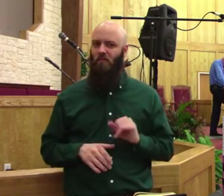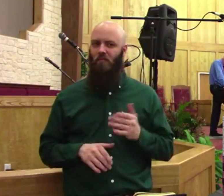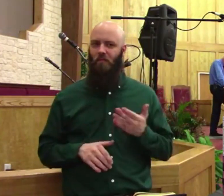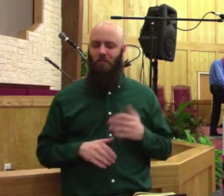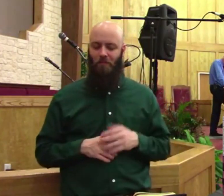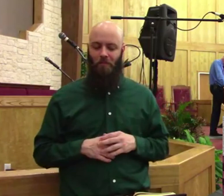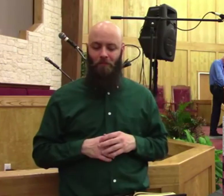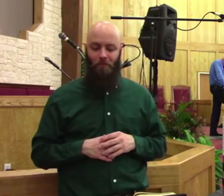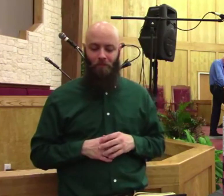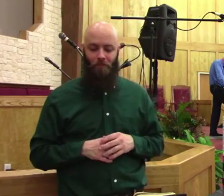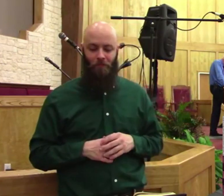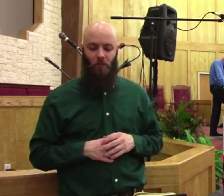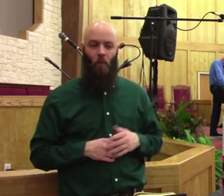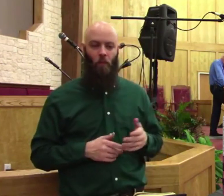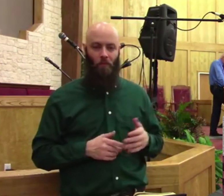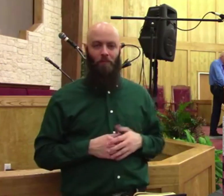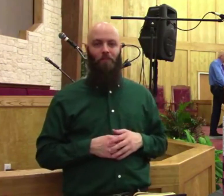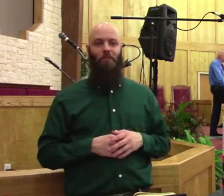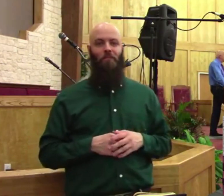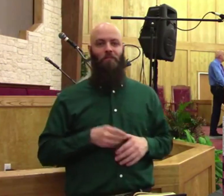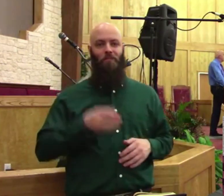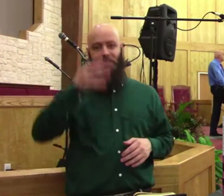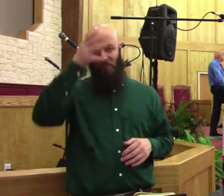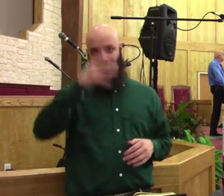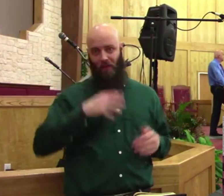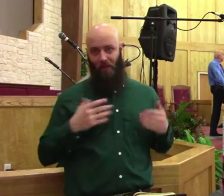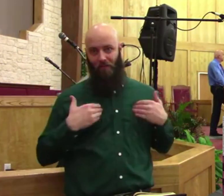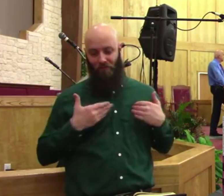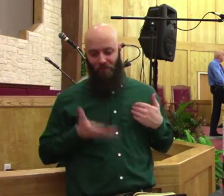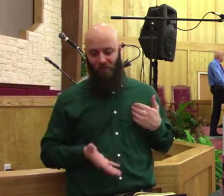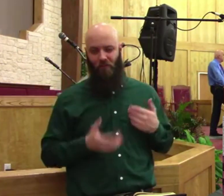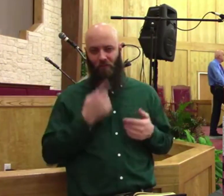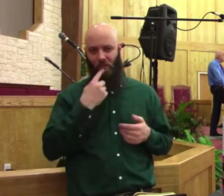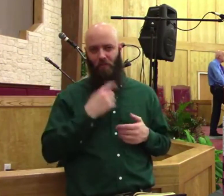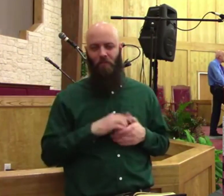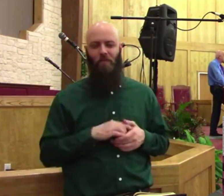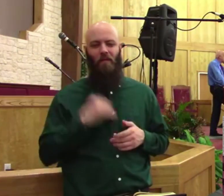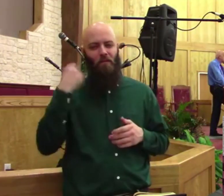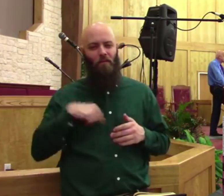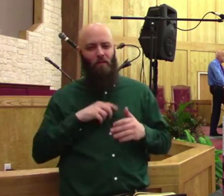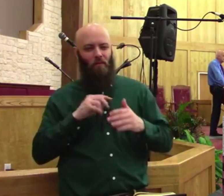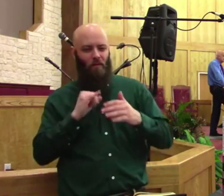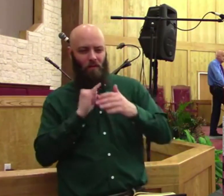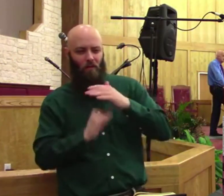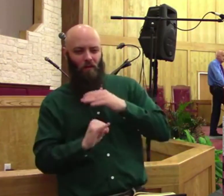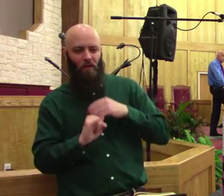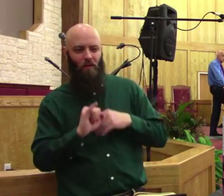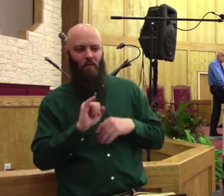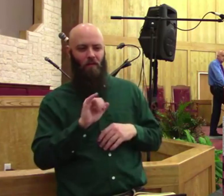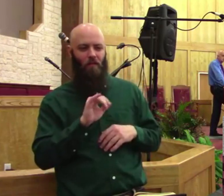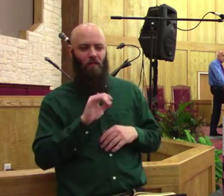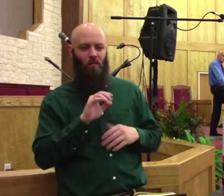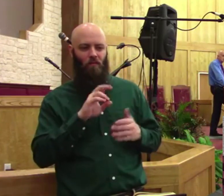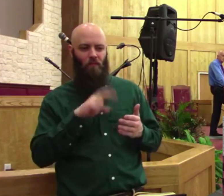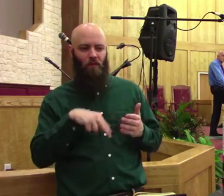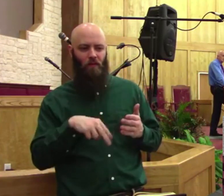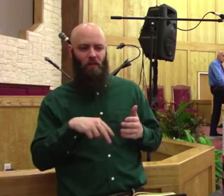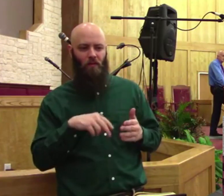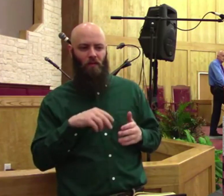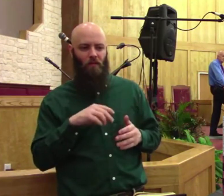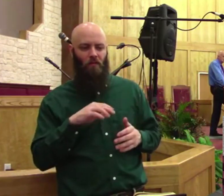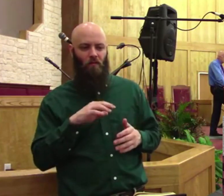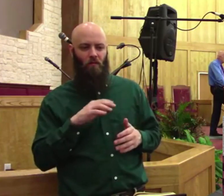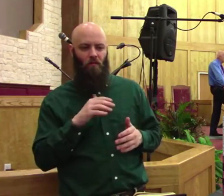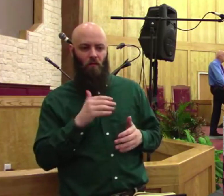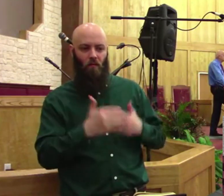there is a man. If we were to read Isaiah chapter 11, the first, I think, five verses or so, the